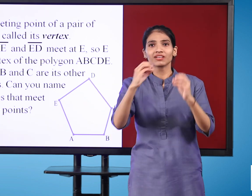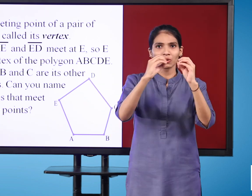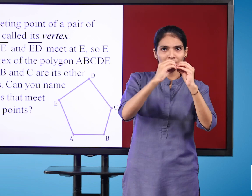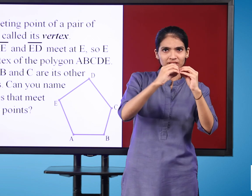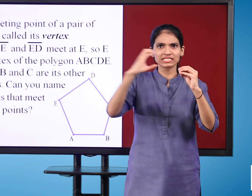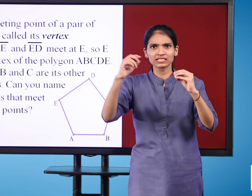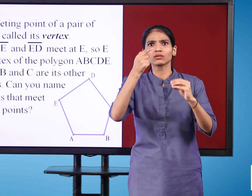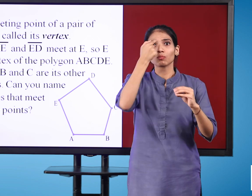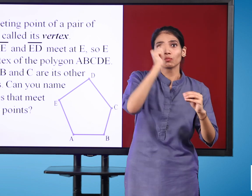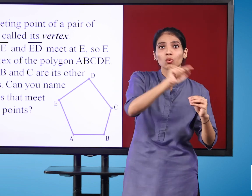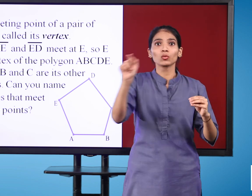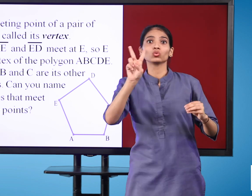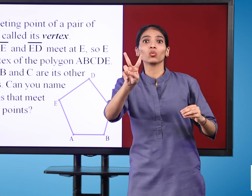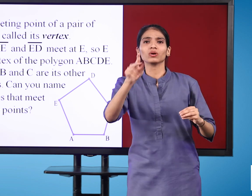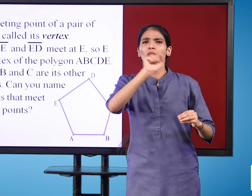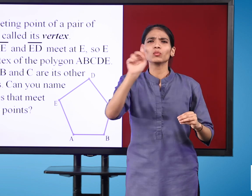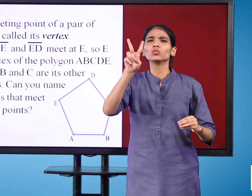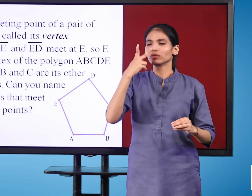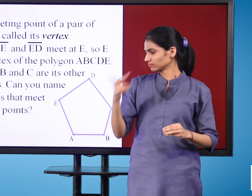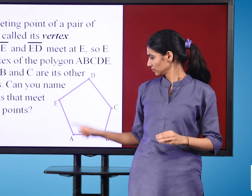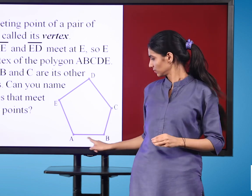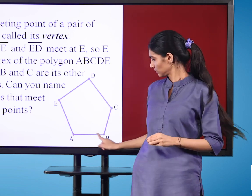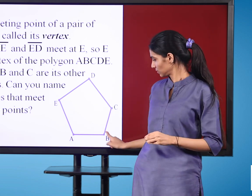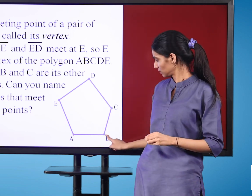Points B and C are its other vertices.